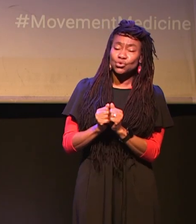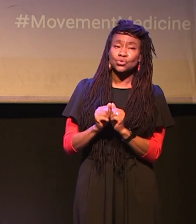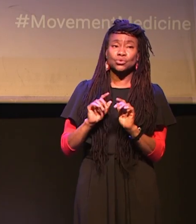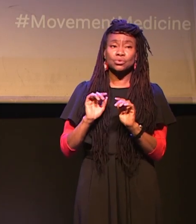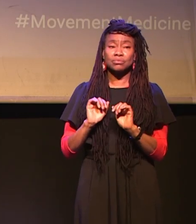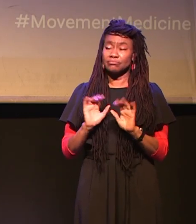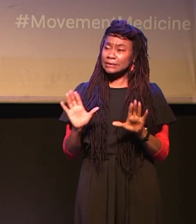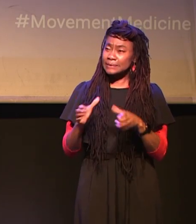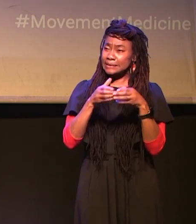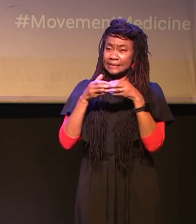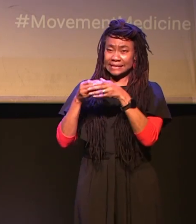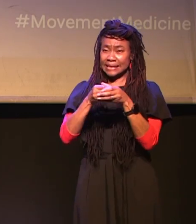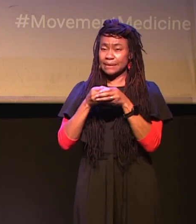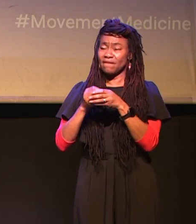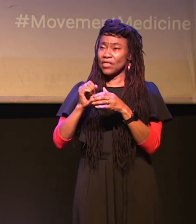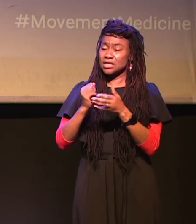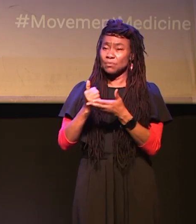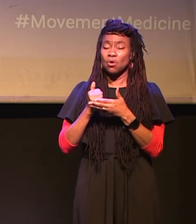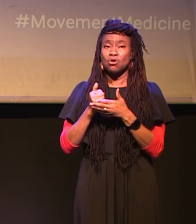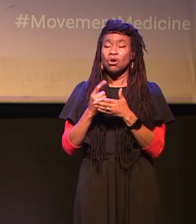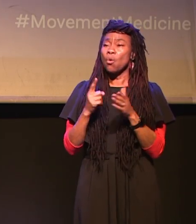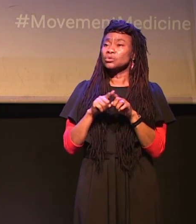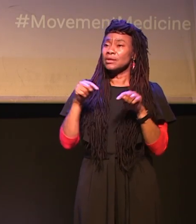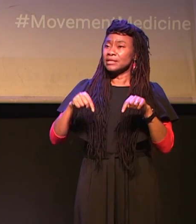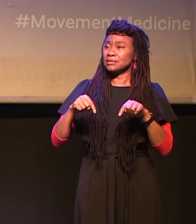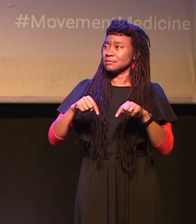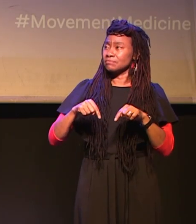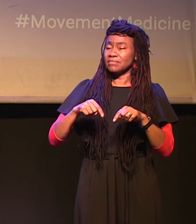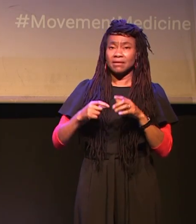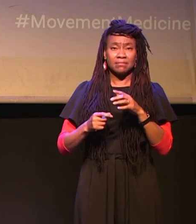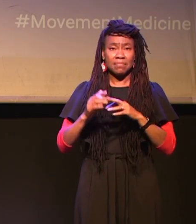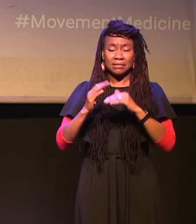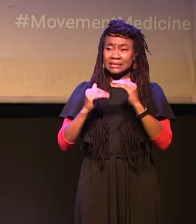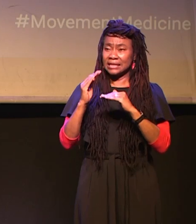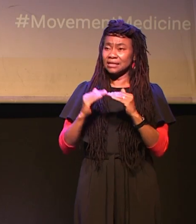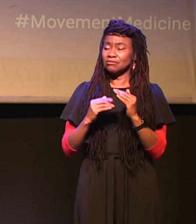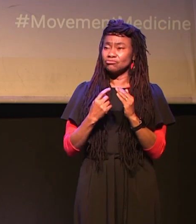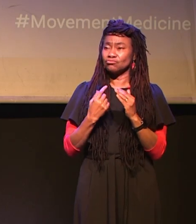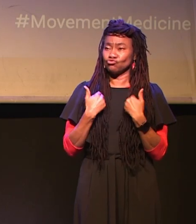for all the support. Rich Mix, folks online, and of course, Prentis and Marai.